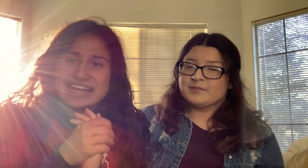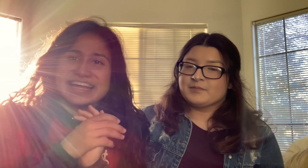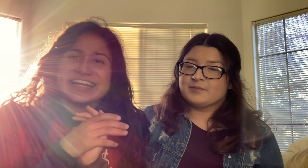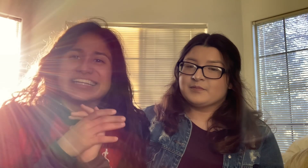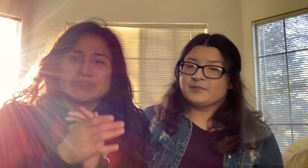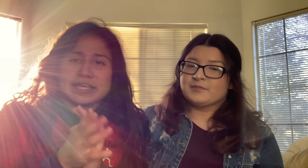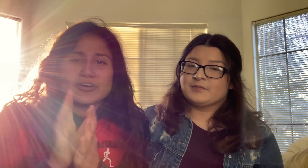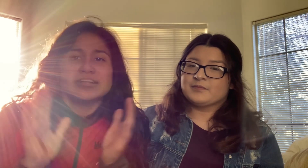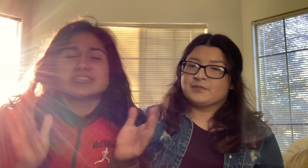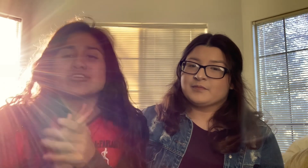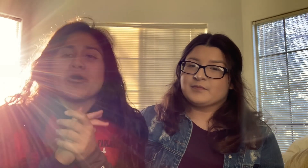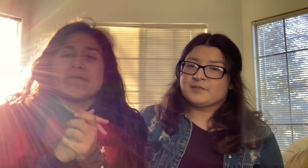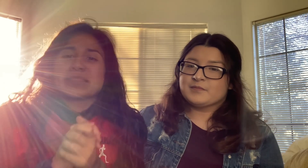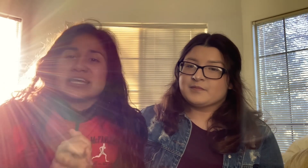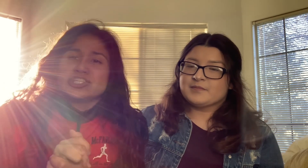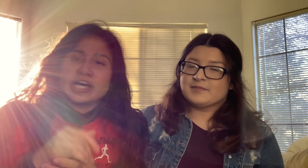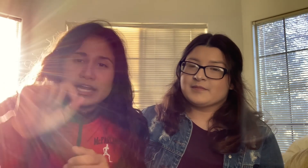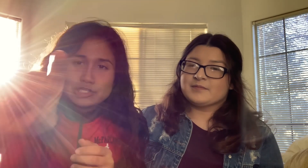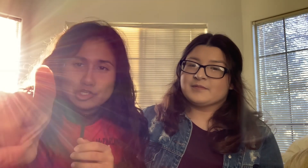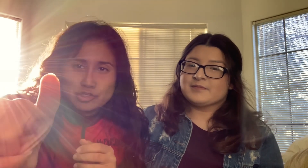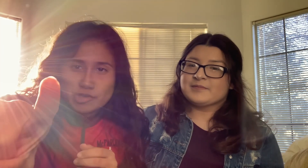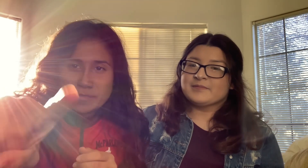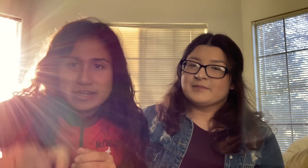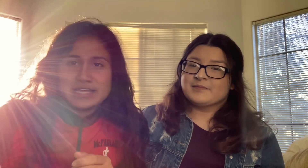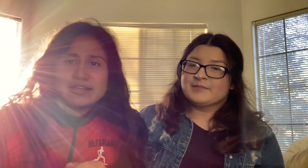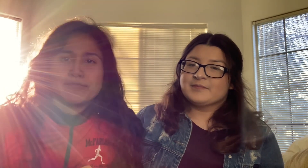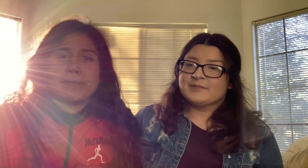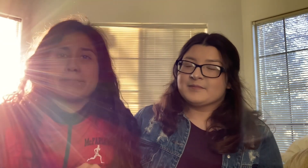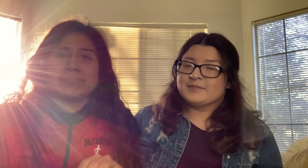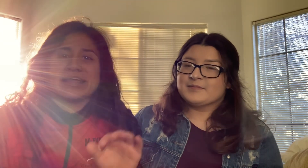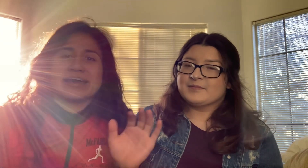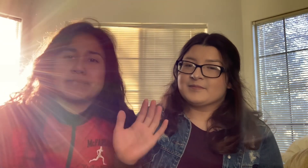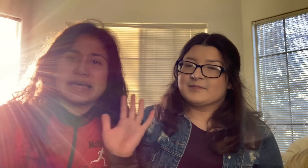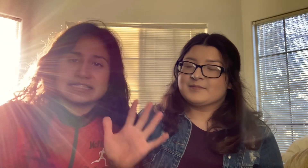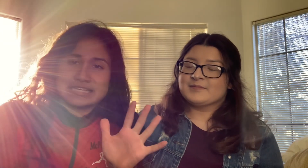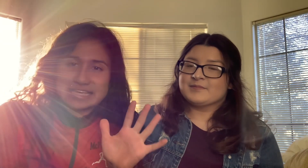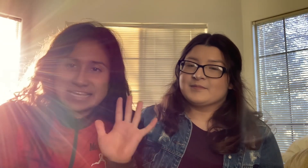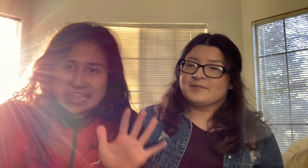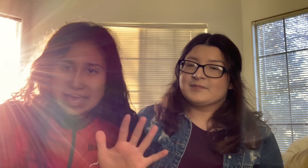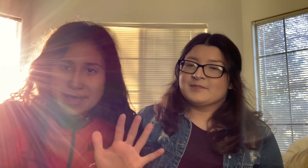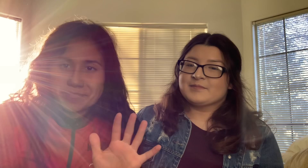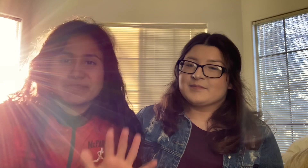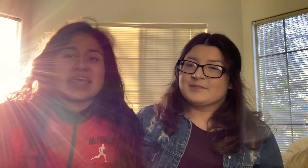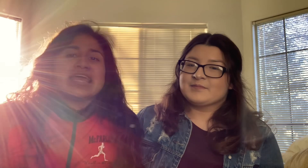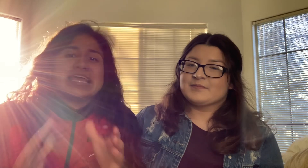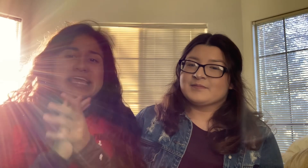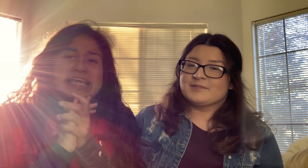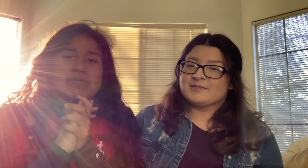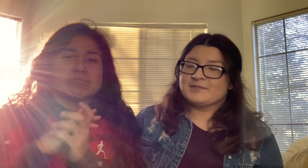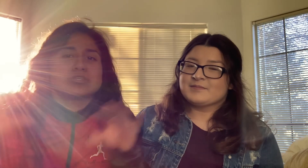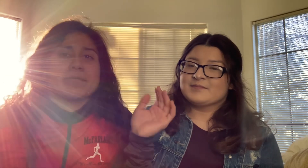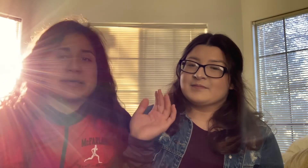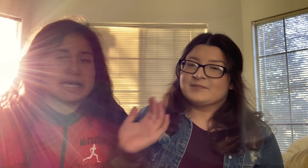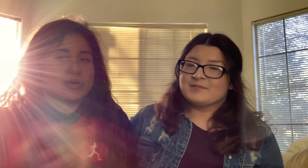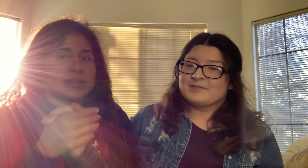en español. So, shout out to you, Tio Martín, para darme esta idea. Y vamos a empezar con el